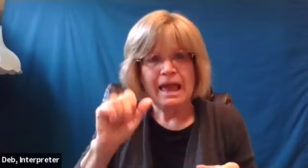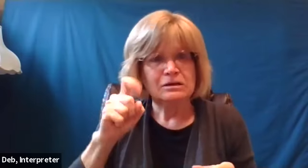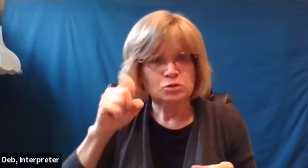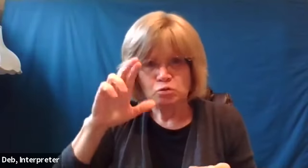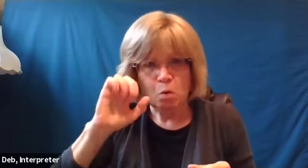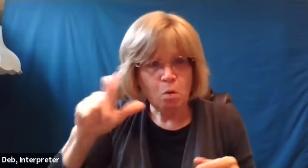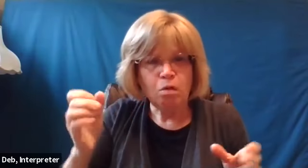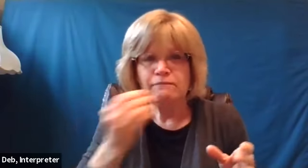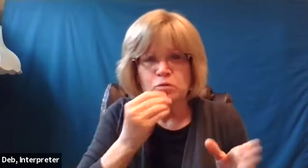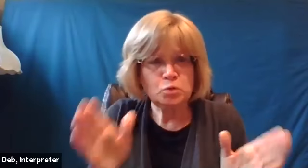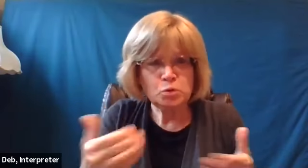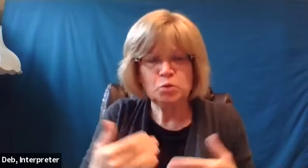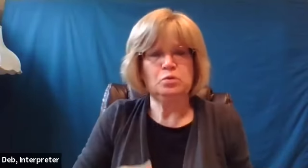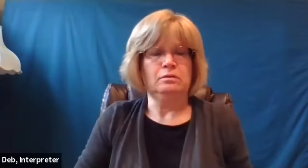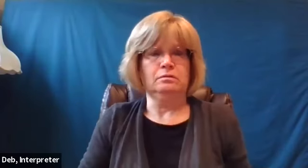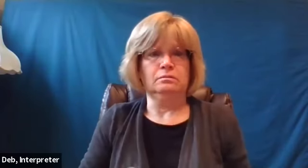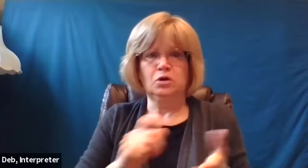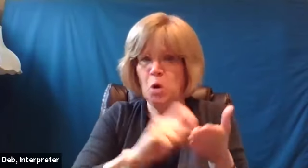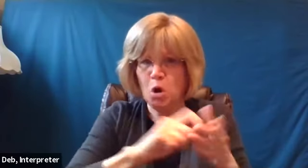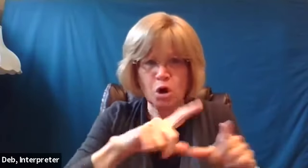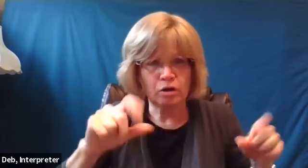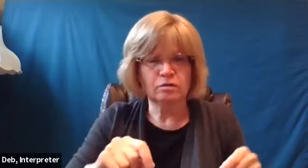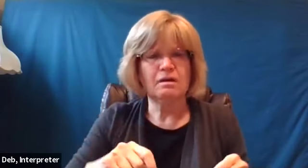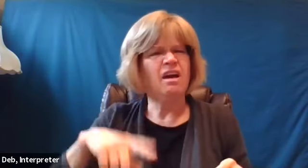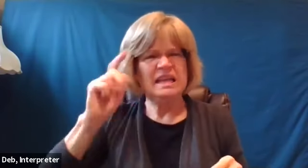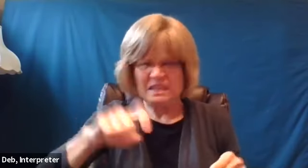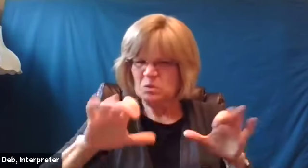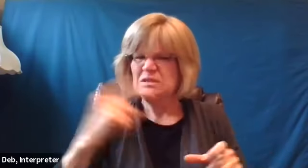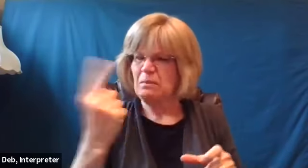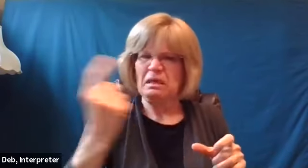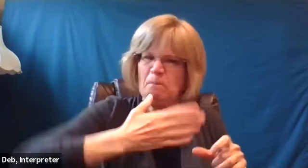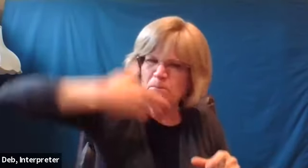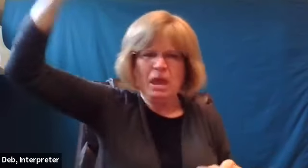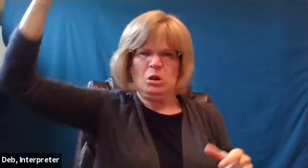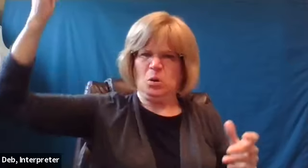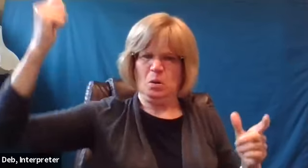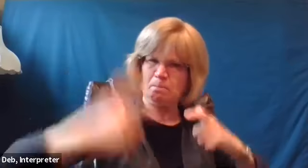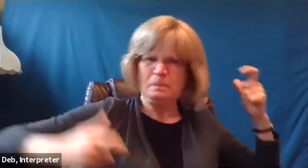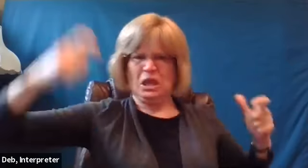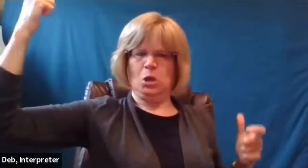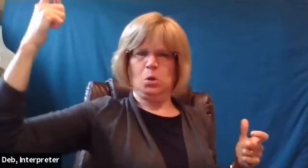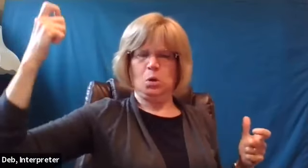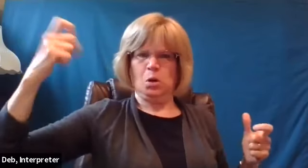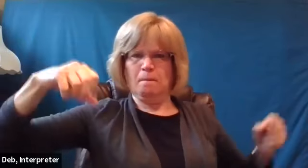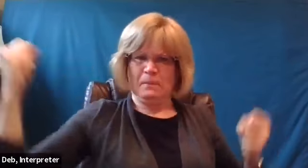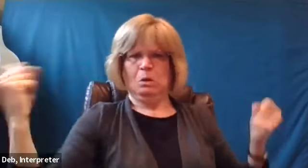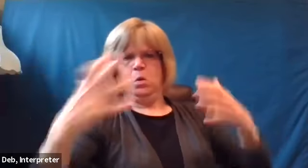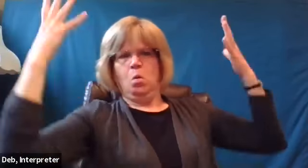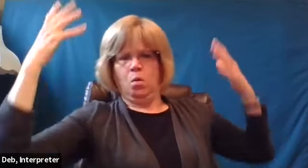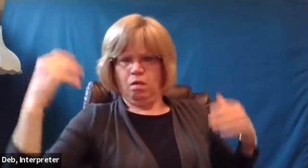something bigger, better, set in lights with more fame and more glory. Naaman wants a miracle that dazzles himself and